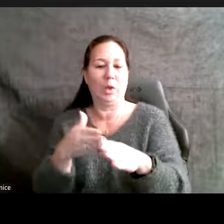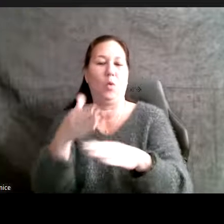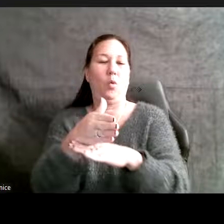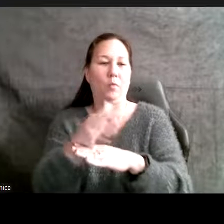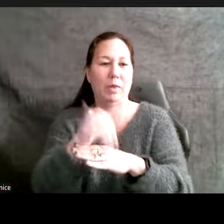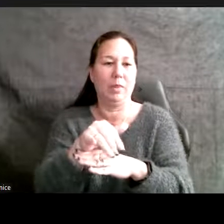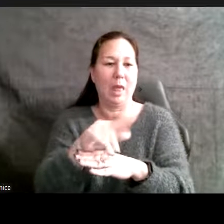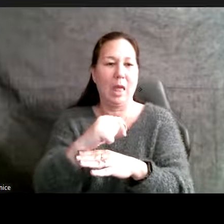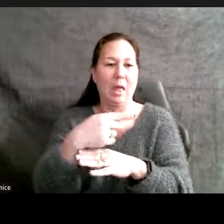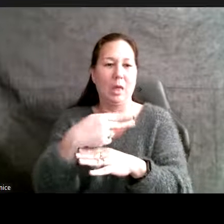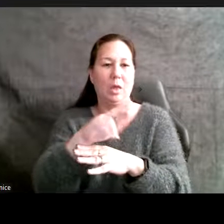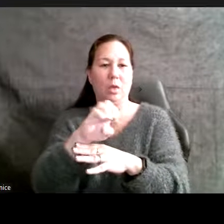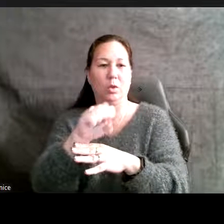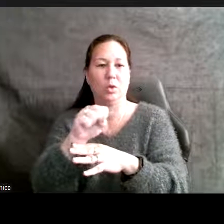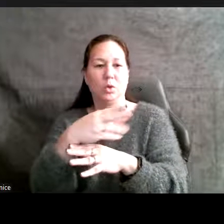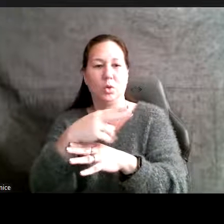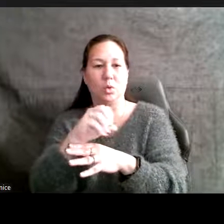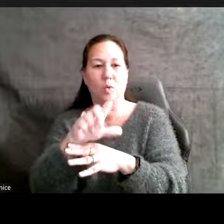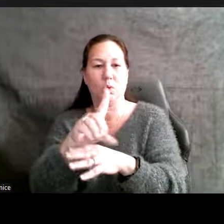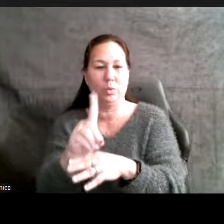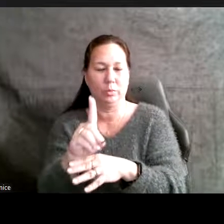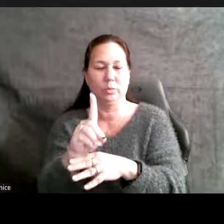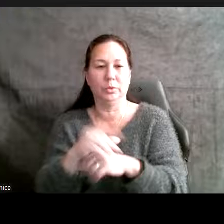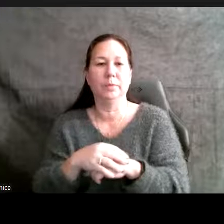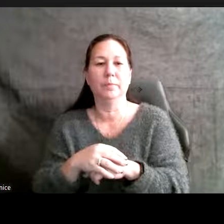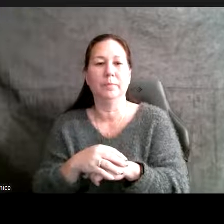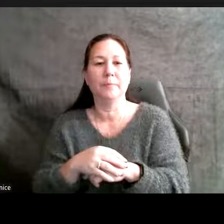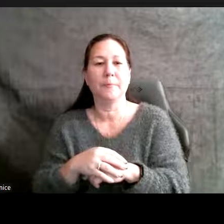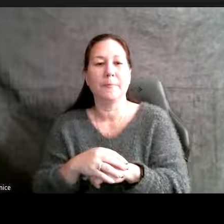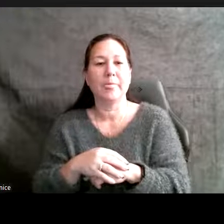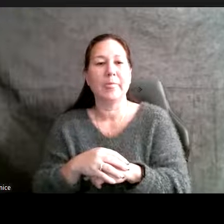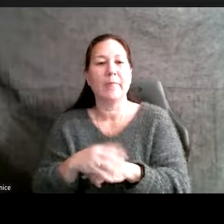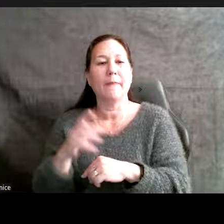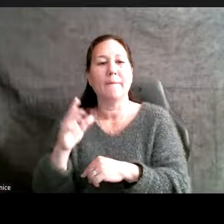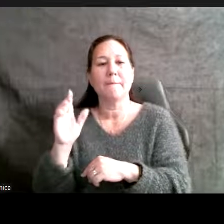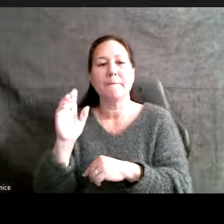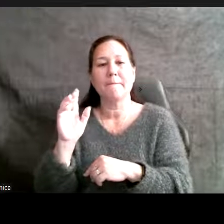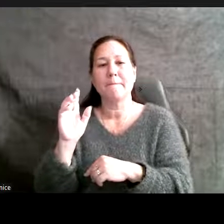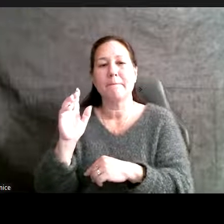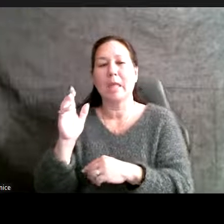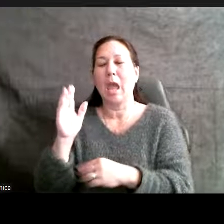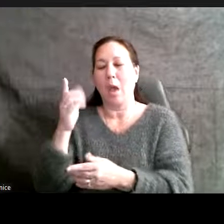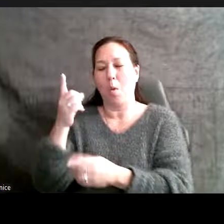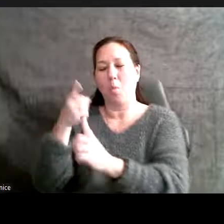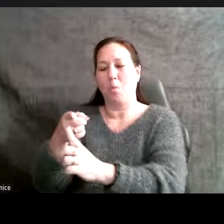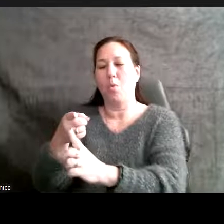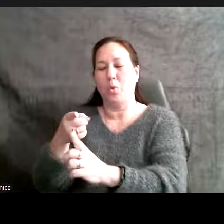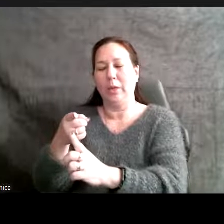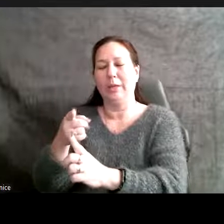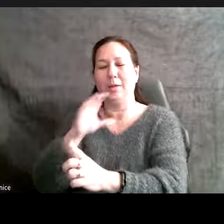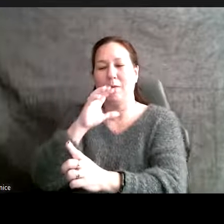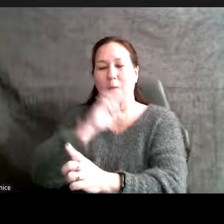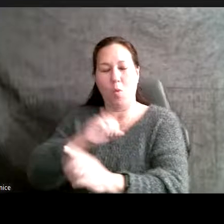A point was raised that the boundary of indigenous homeland areas does not match the US Census boundaries.